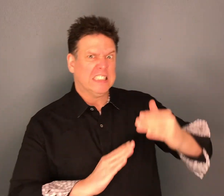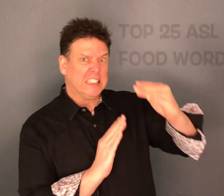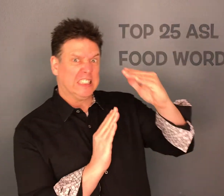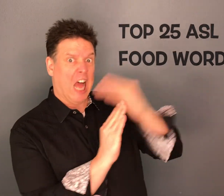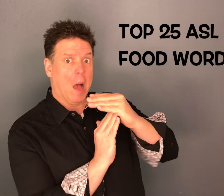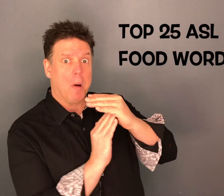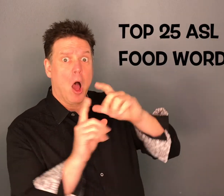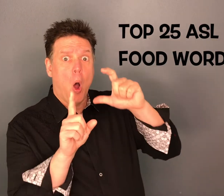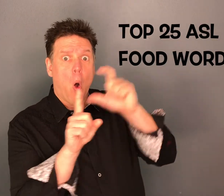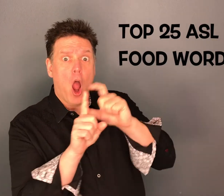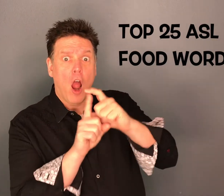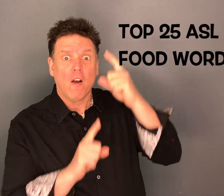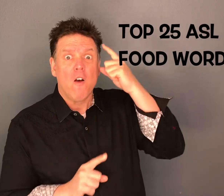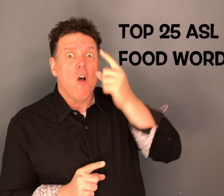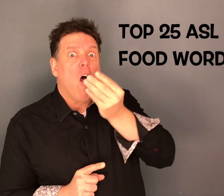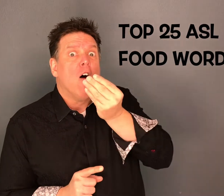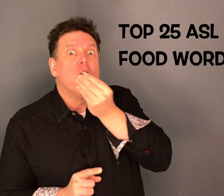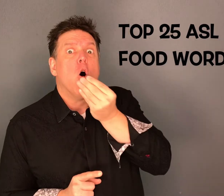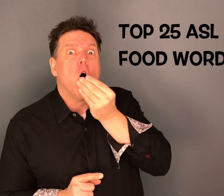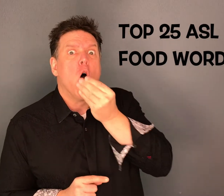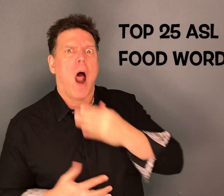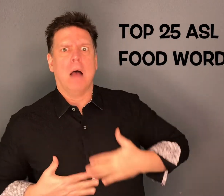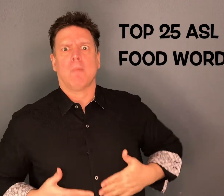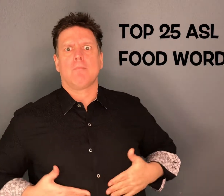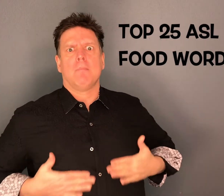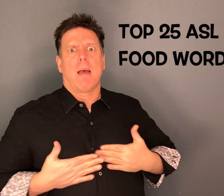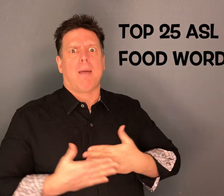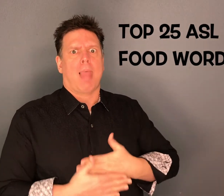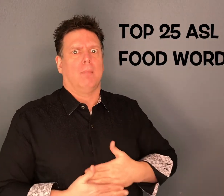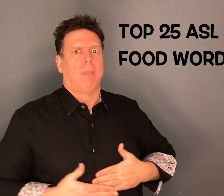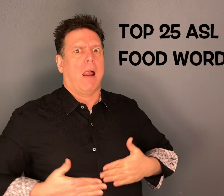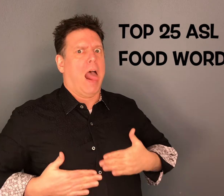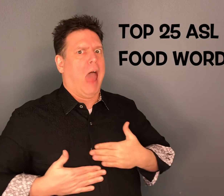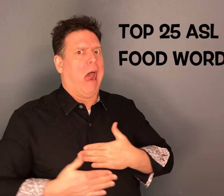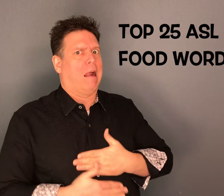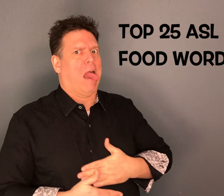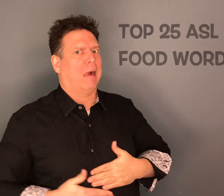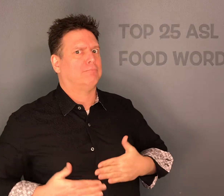Today, we're going to talk about the top 25 food words.